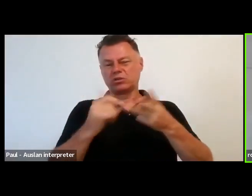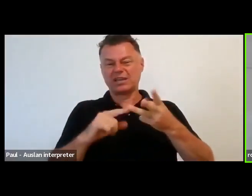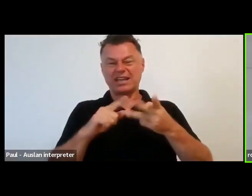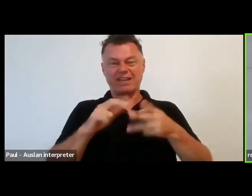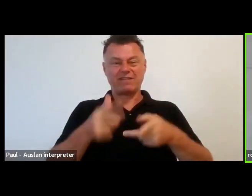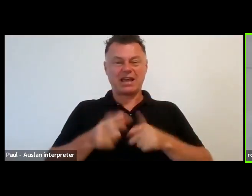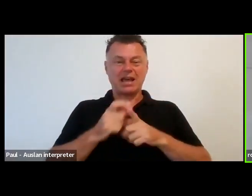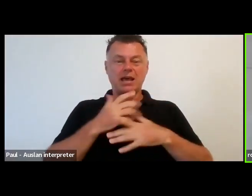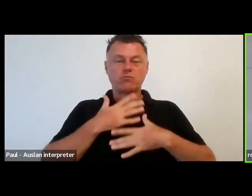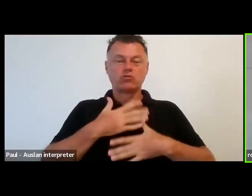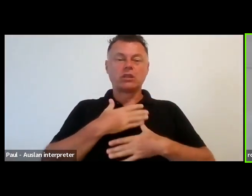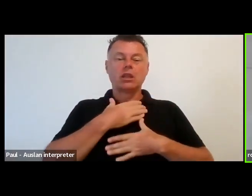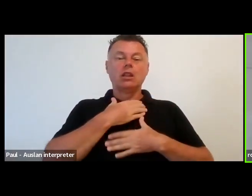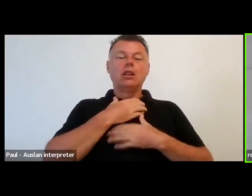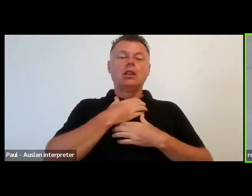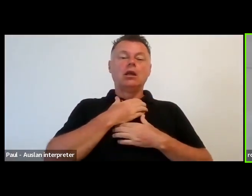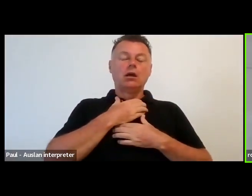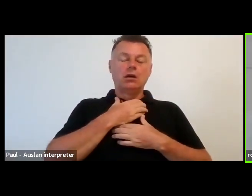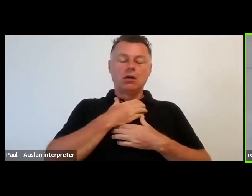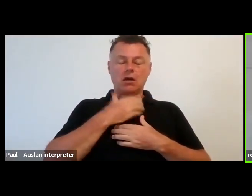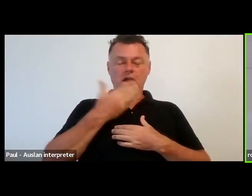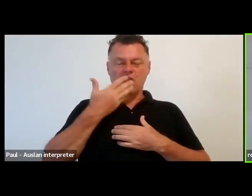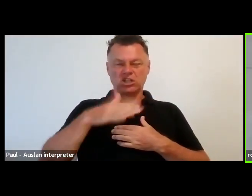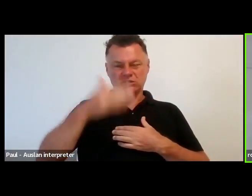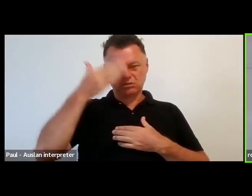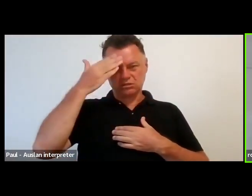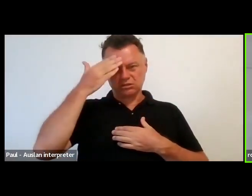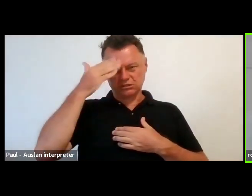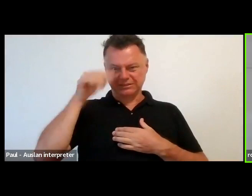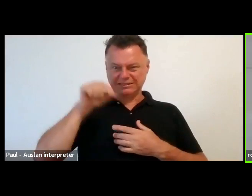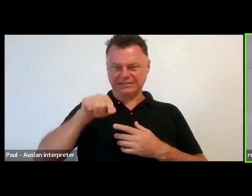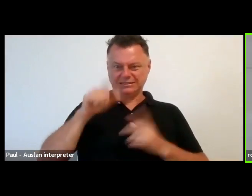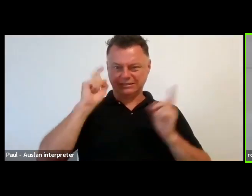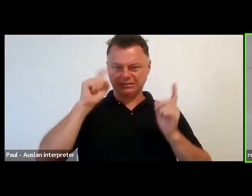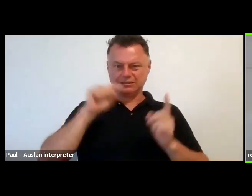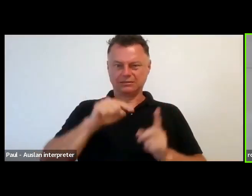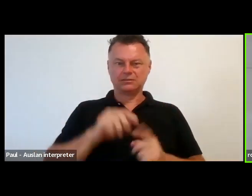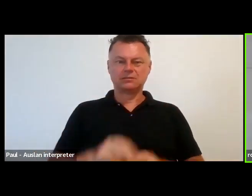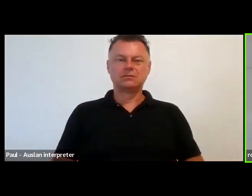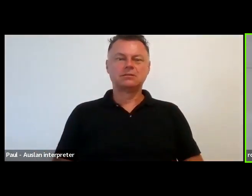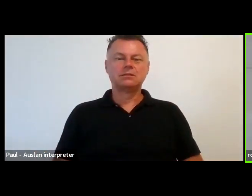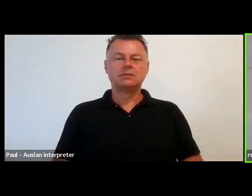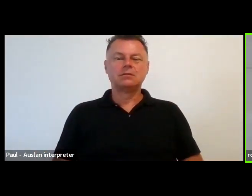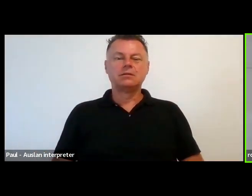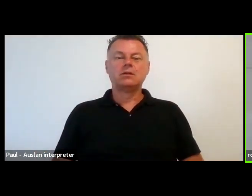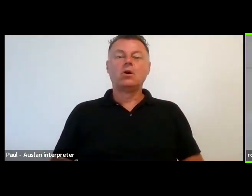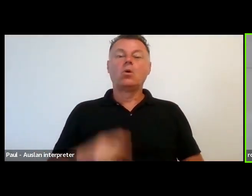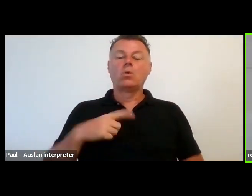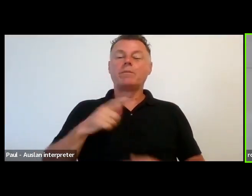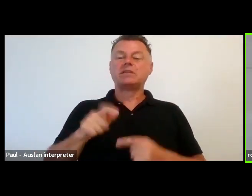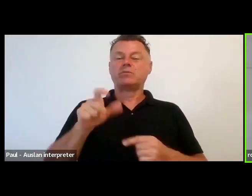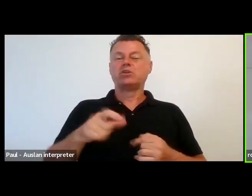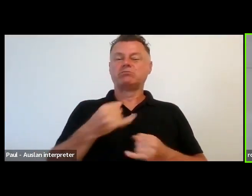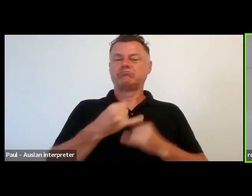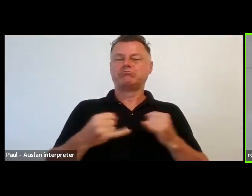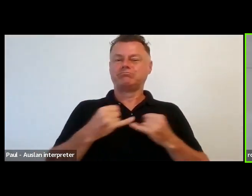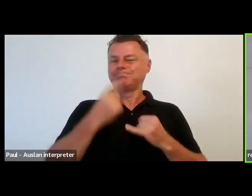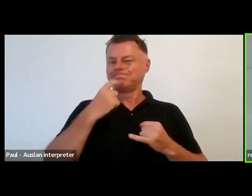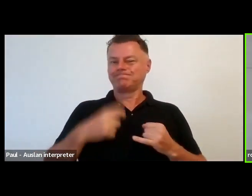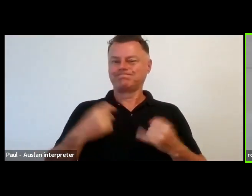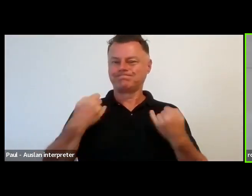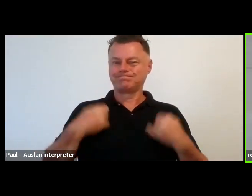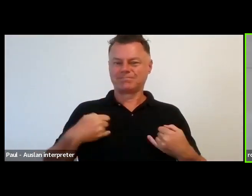fevers, are some of the symptoms that we're actually interested in, because they themselves can indicate severe disease and the potential need